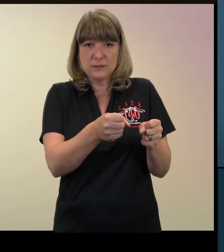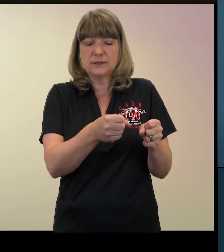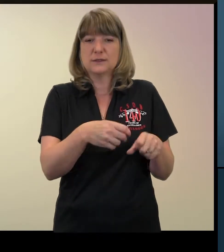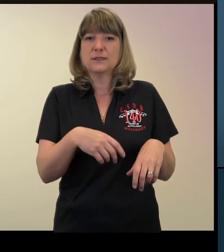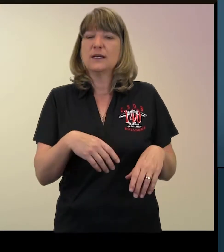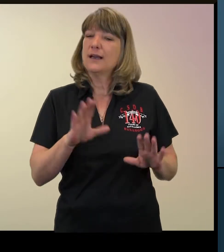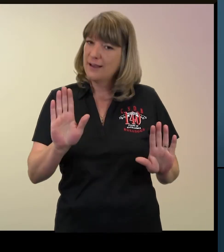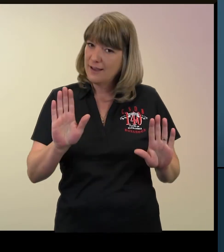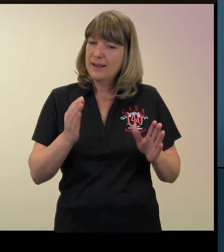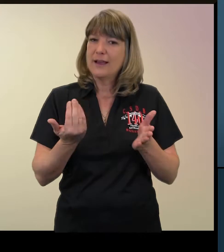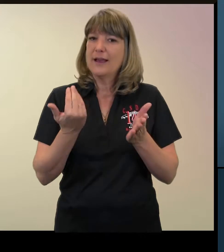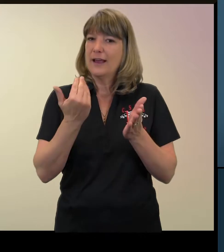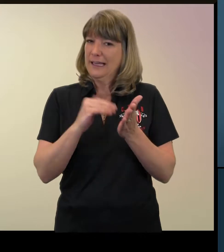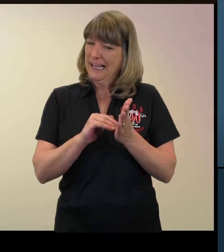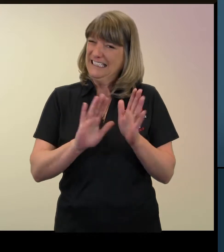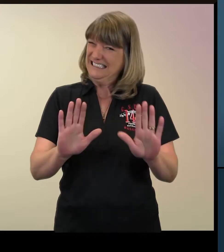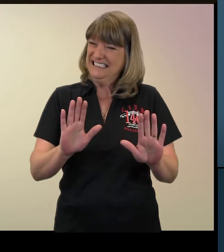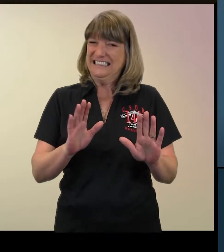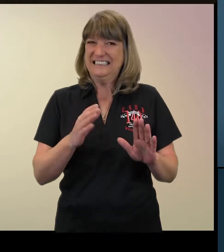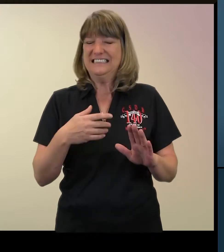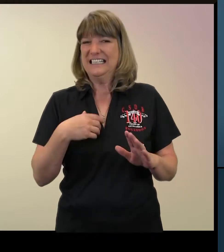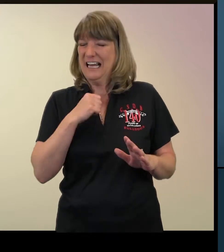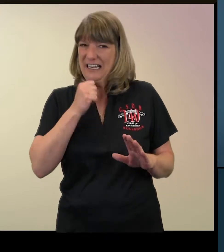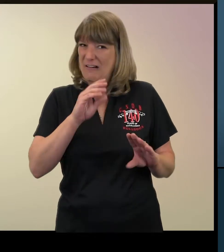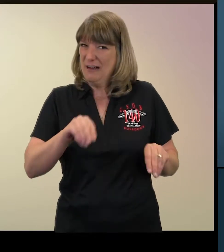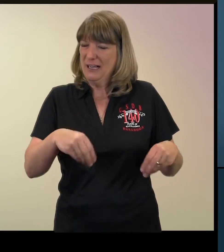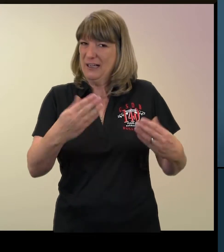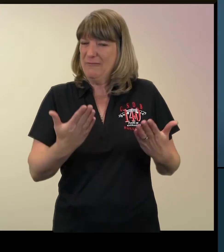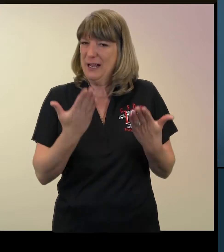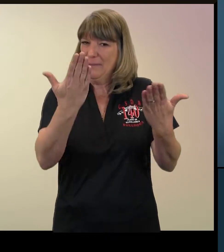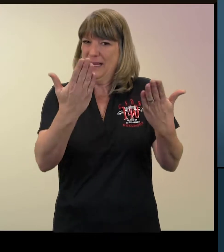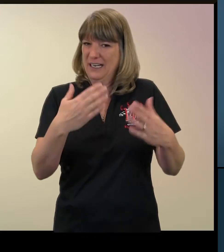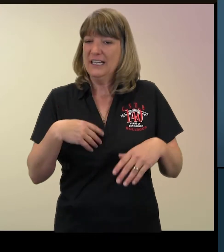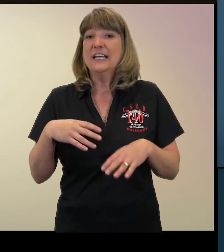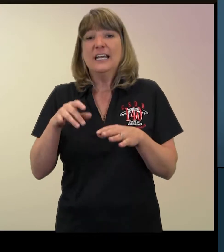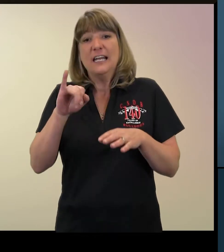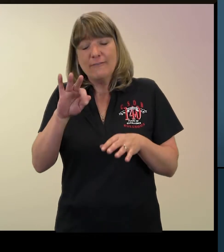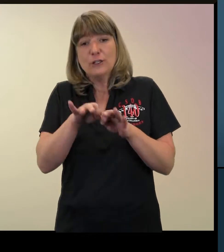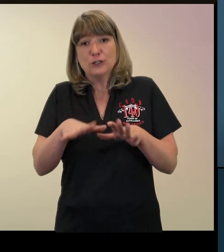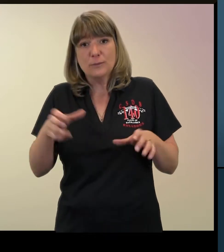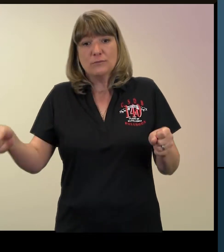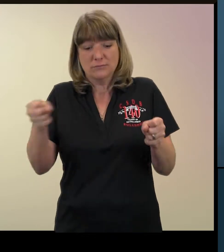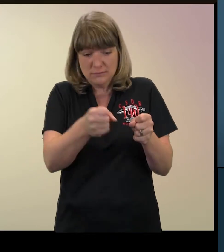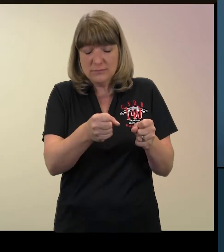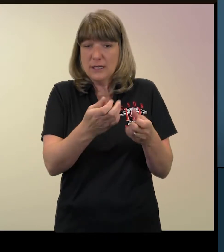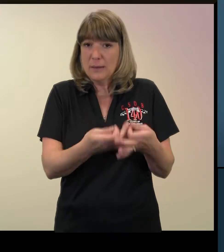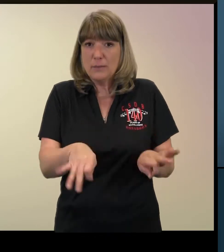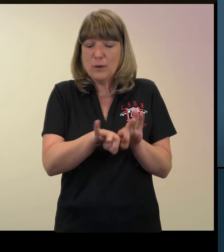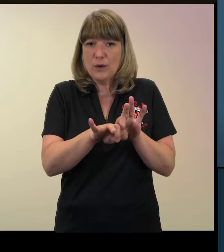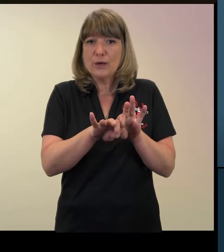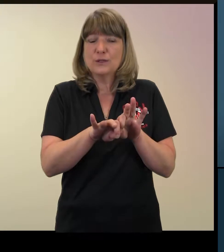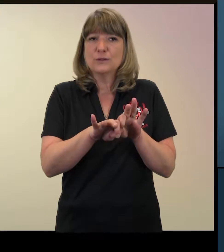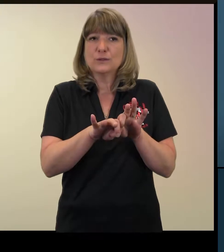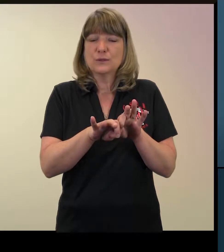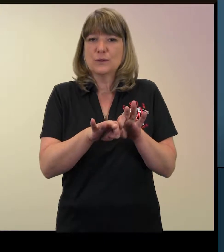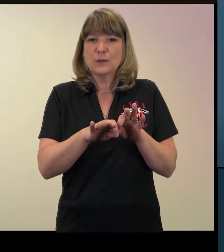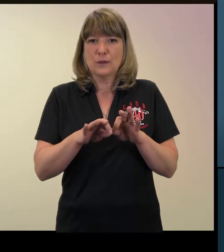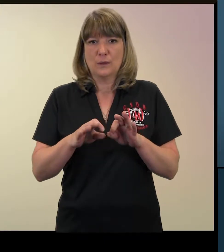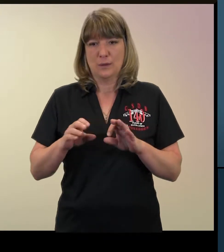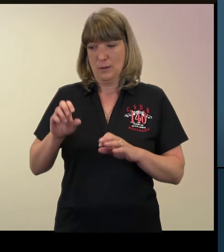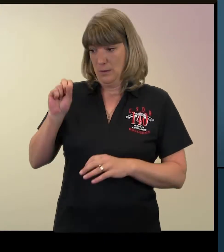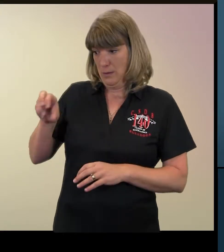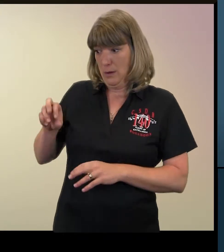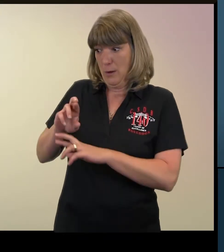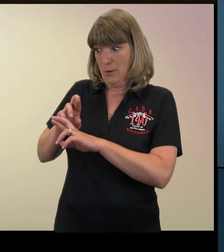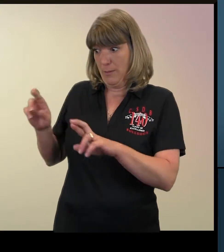is discouraged and not recommended, but if an interpreter must be used, it's really important to prepare them for what